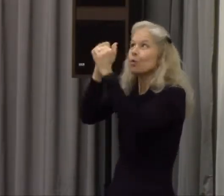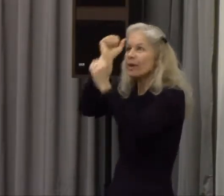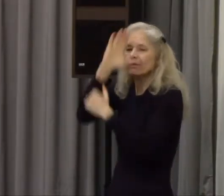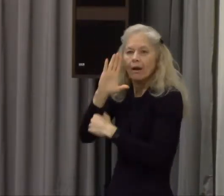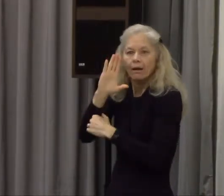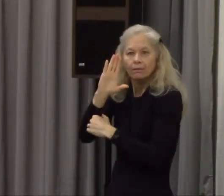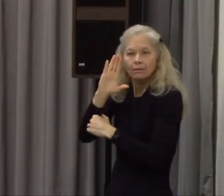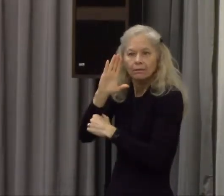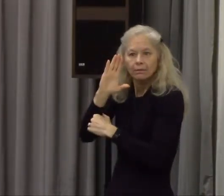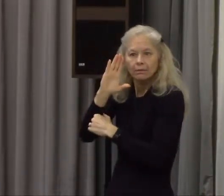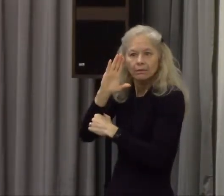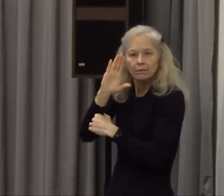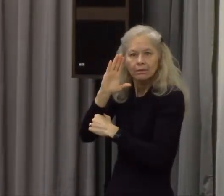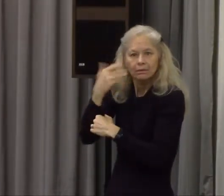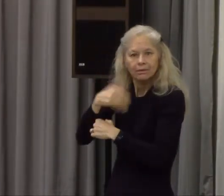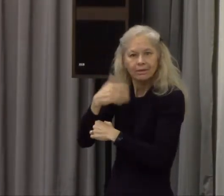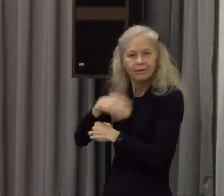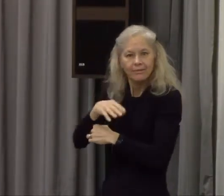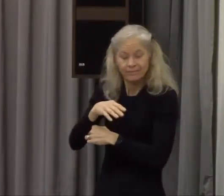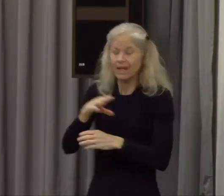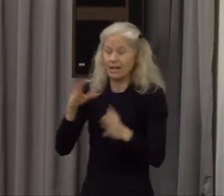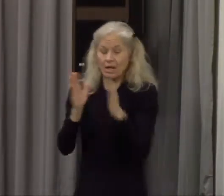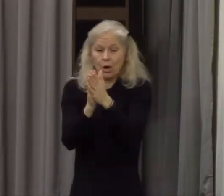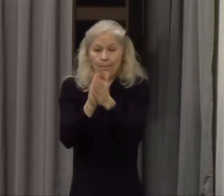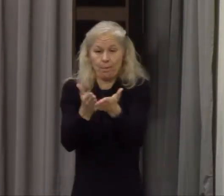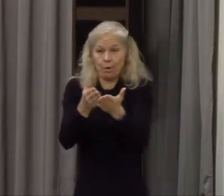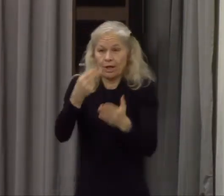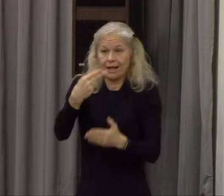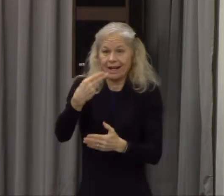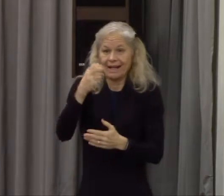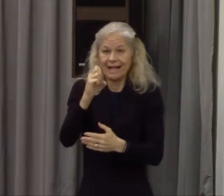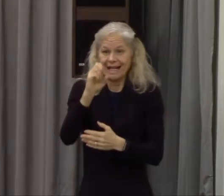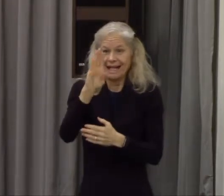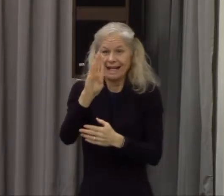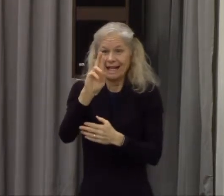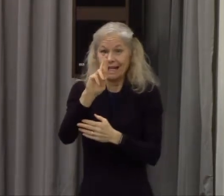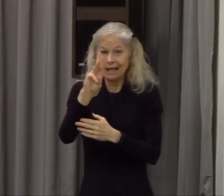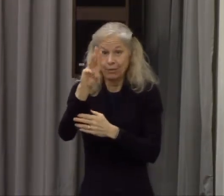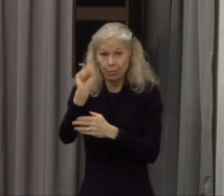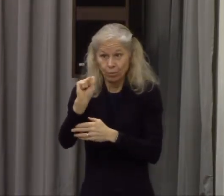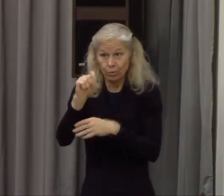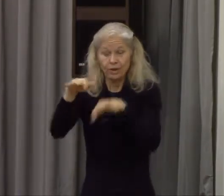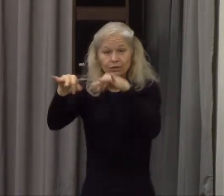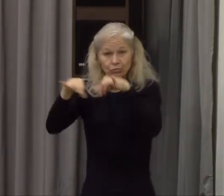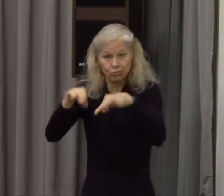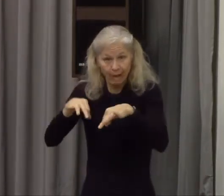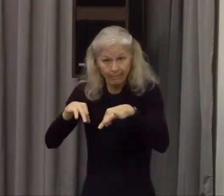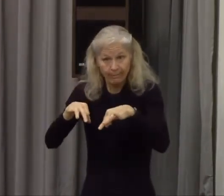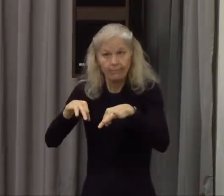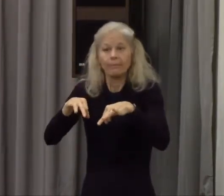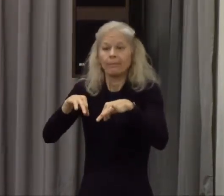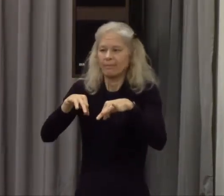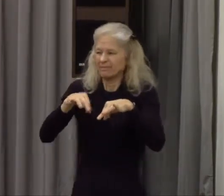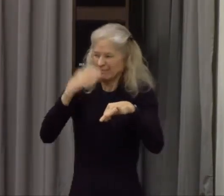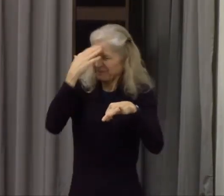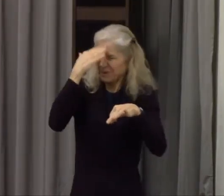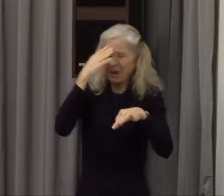Wherefore, when he cometh into the world, that's Jesus Christ, that's God coming into the world and becoming a man,